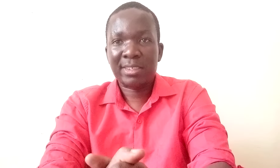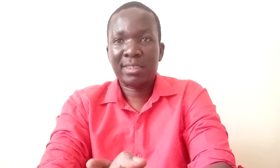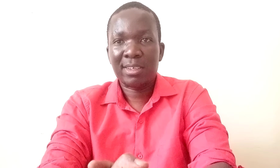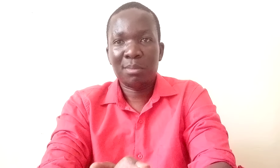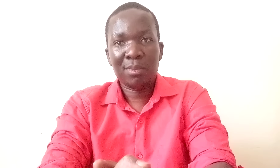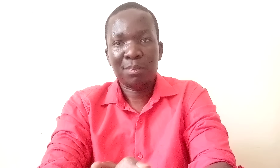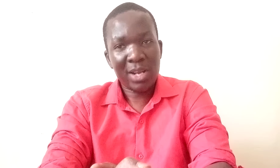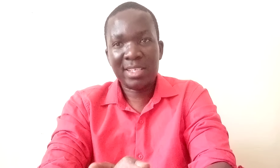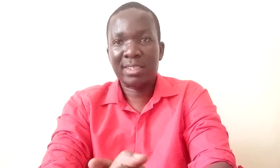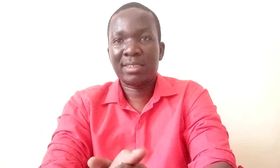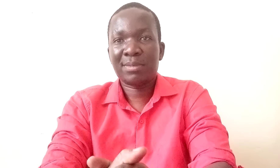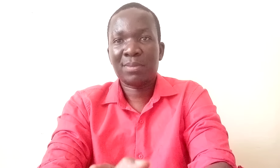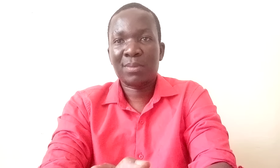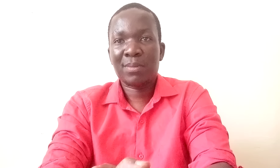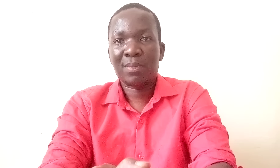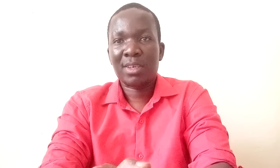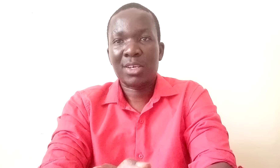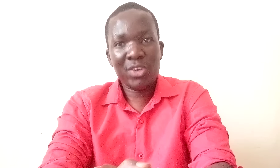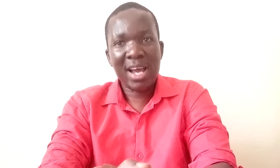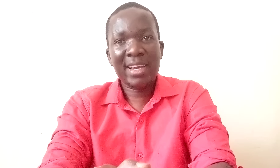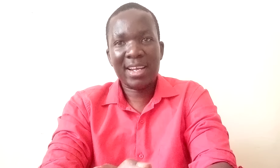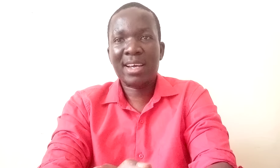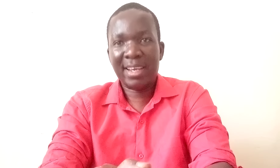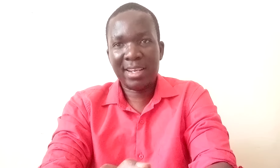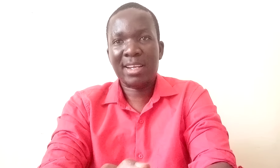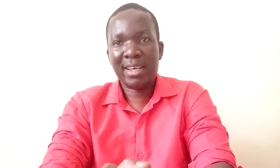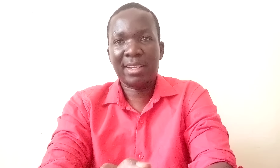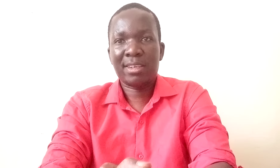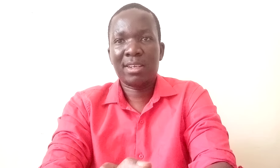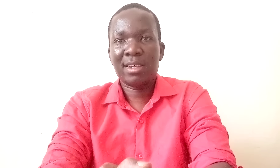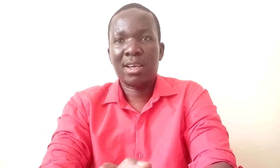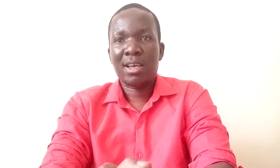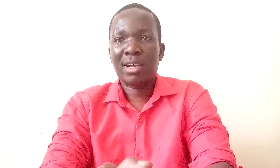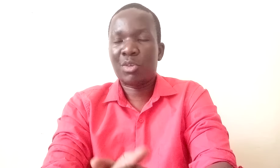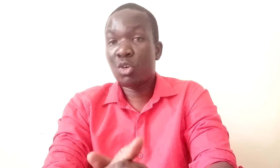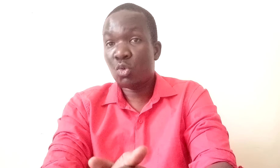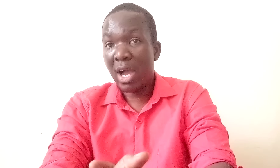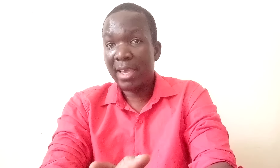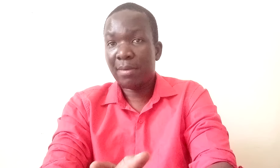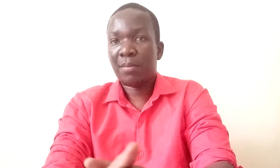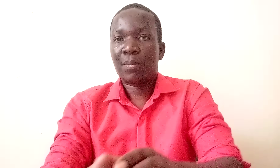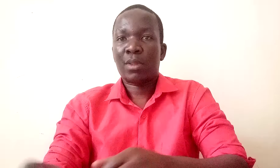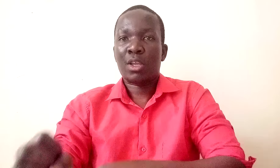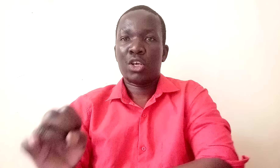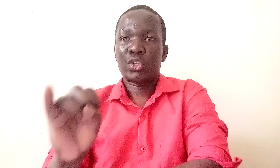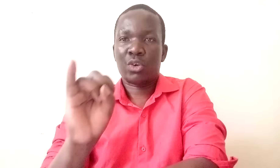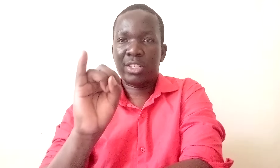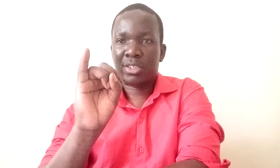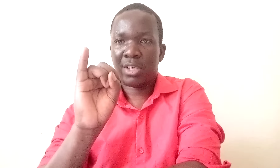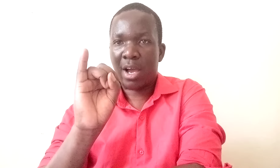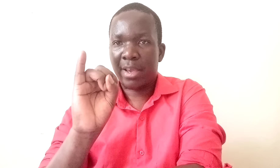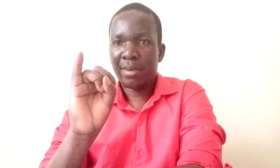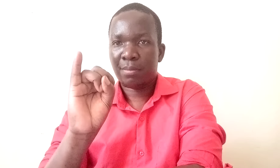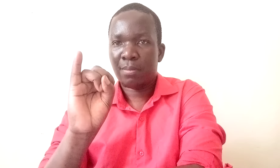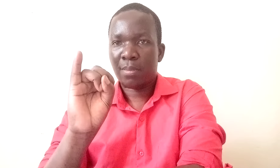Practice. Practice. Do it again and again and again. Can you go to I? So this is I.